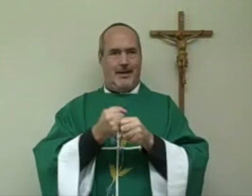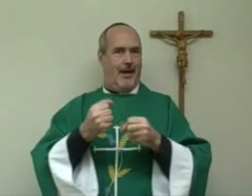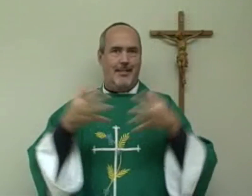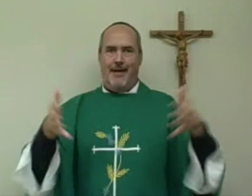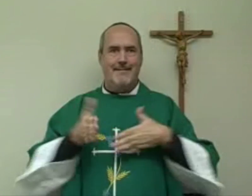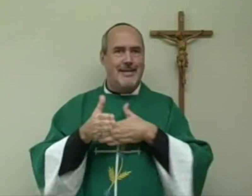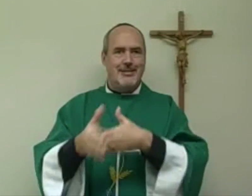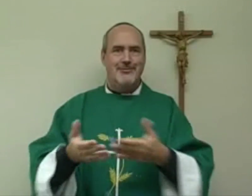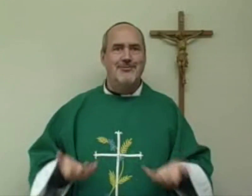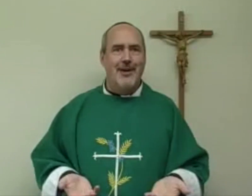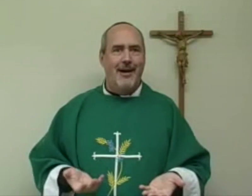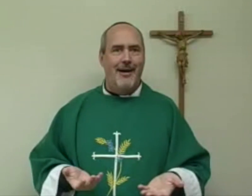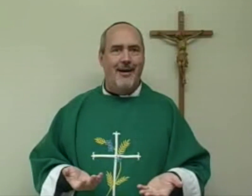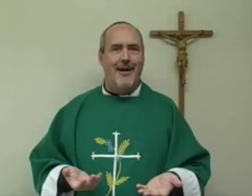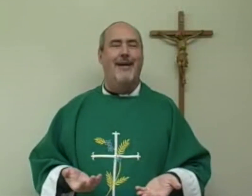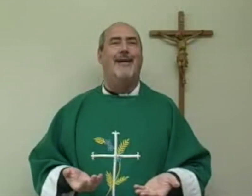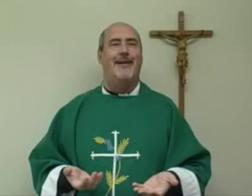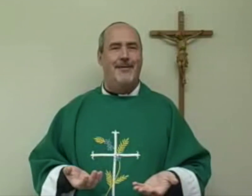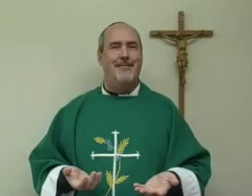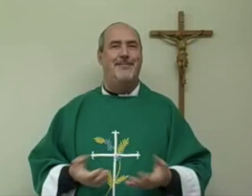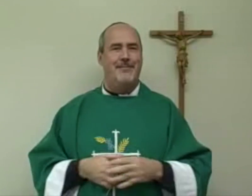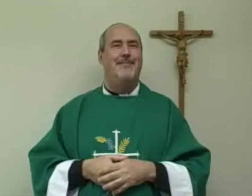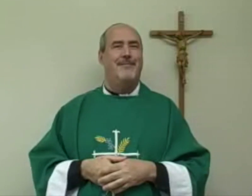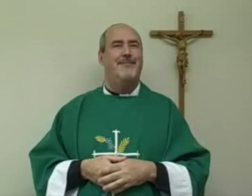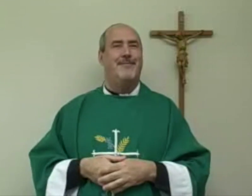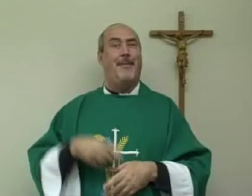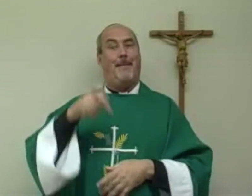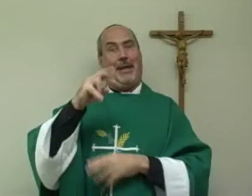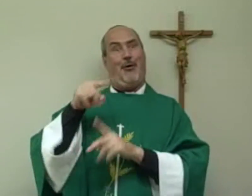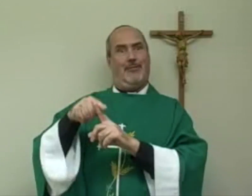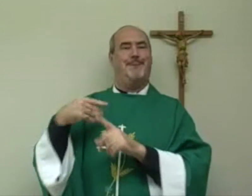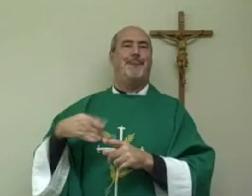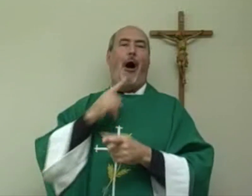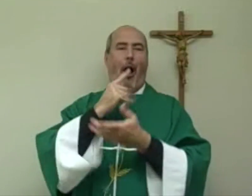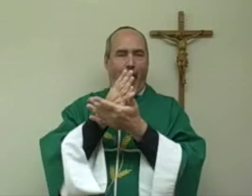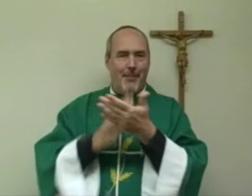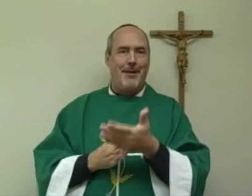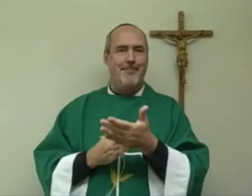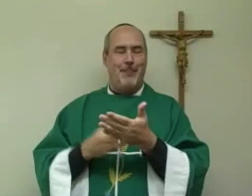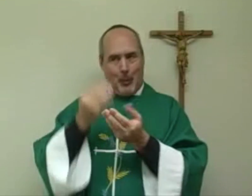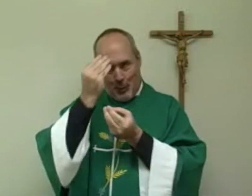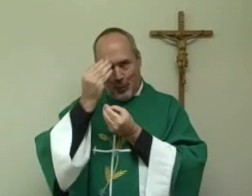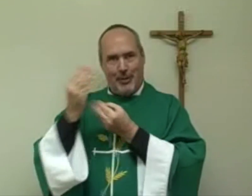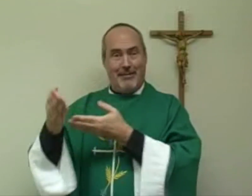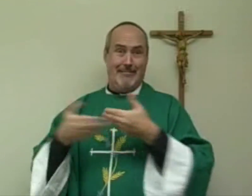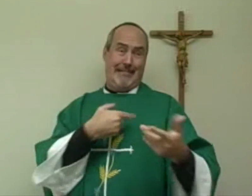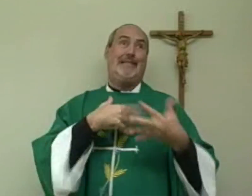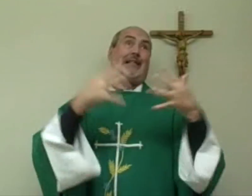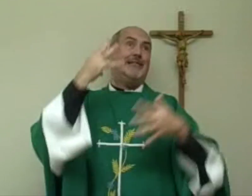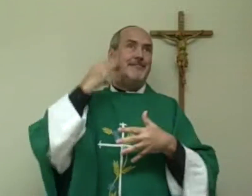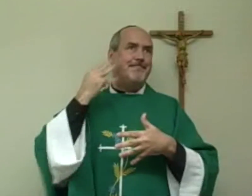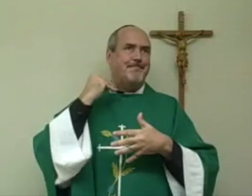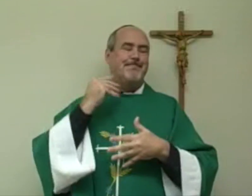fisherman, for sure he would have never caught that many fish and had his boat filled. But he humbled